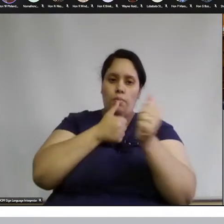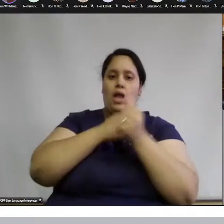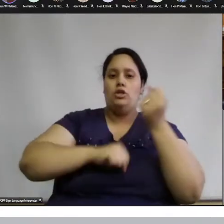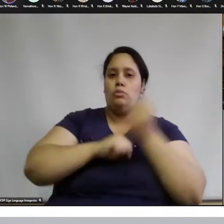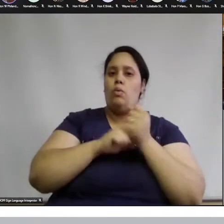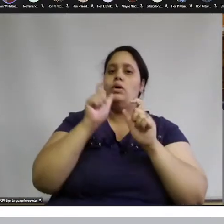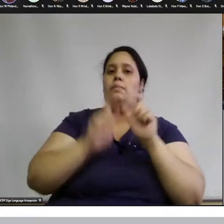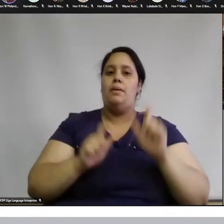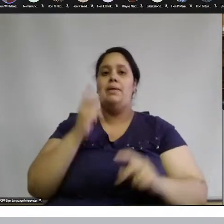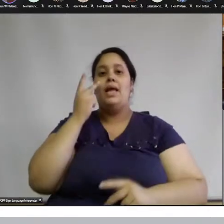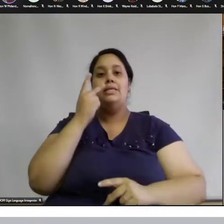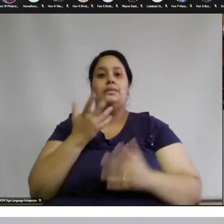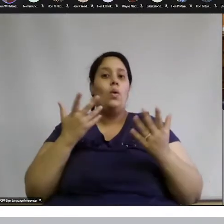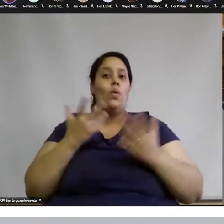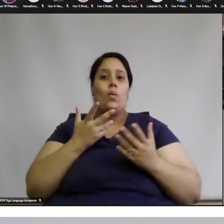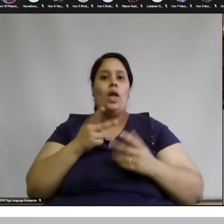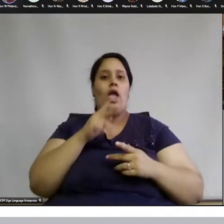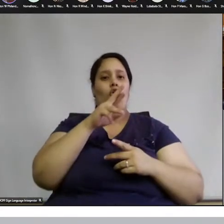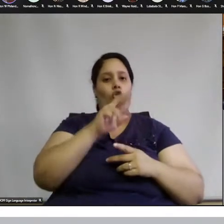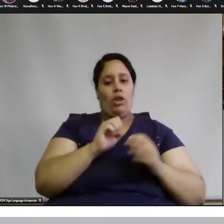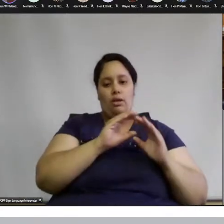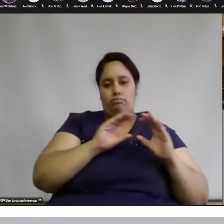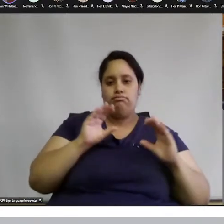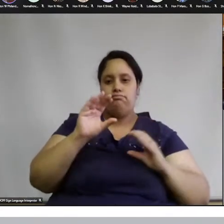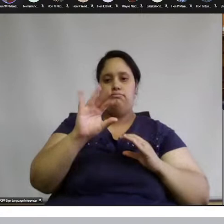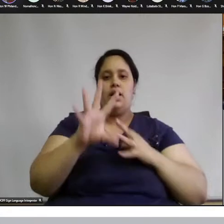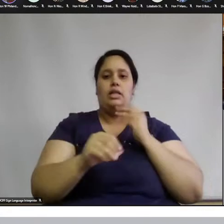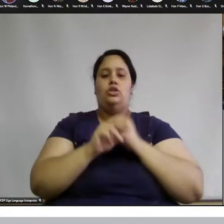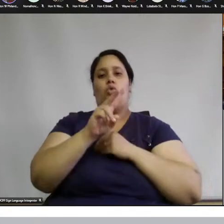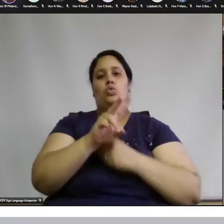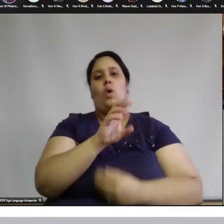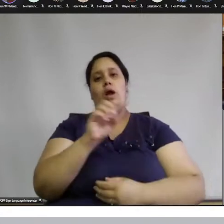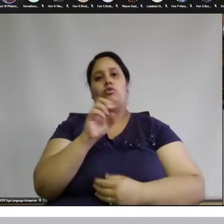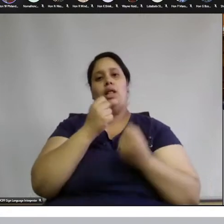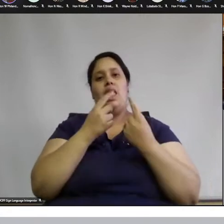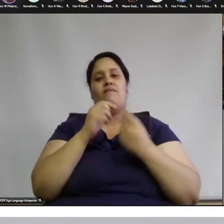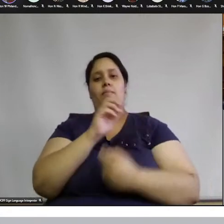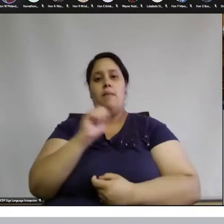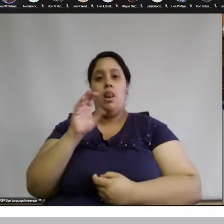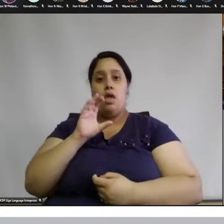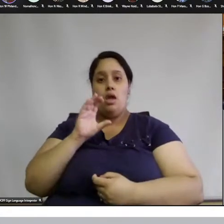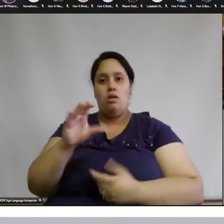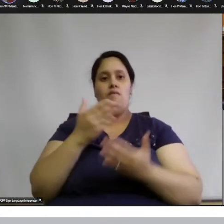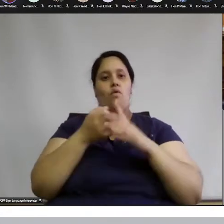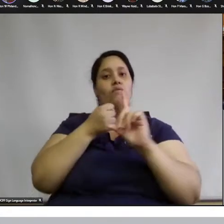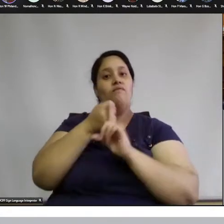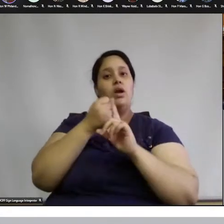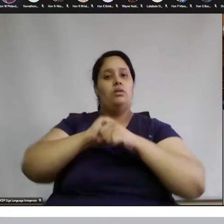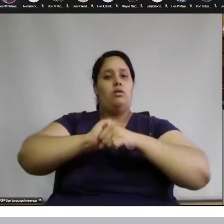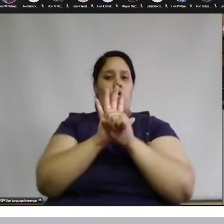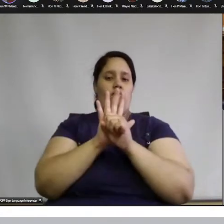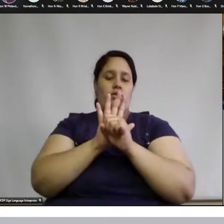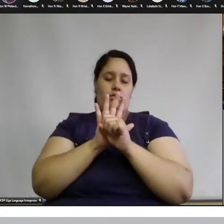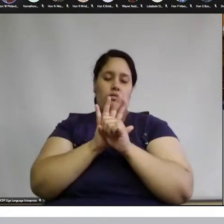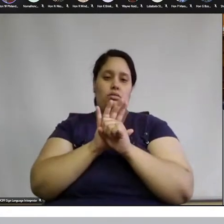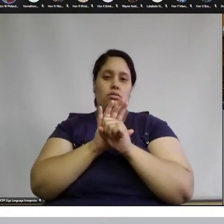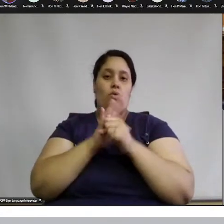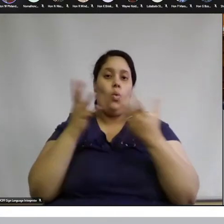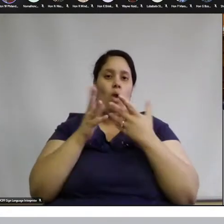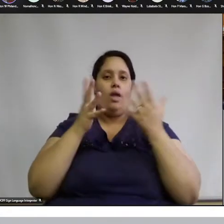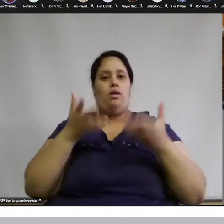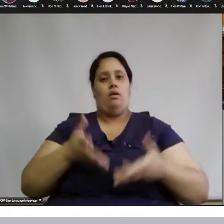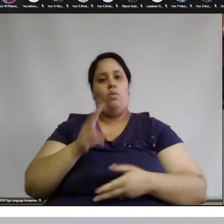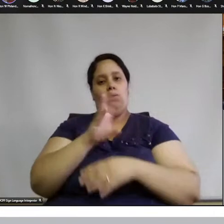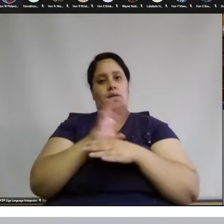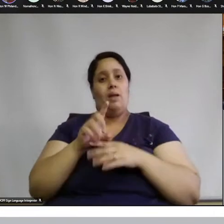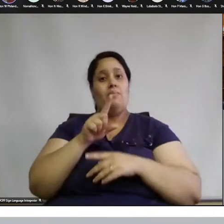seen in the reprioritization of an additional 211 million to fight the COVID-19 pandemic in the Western Cape,